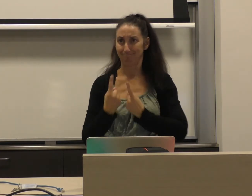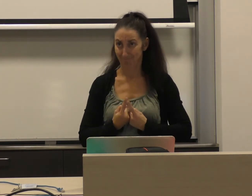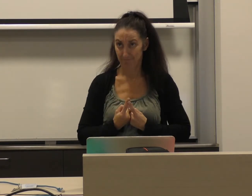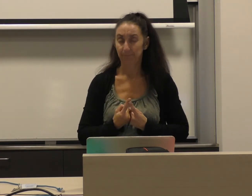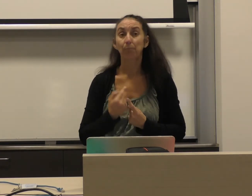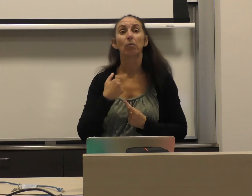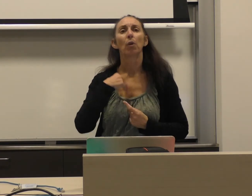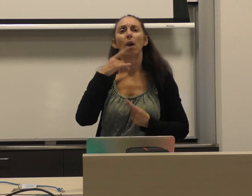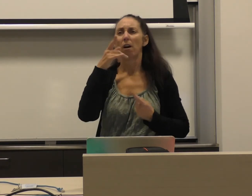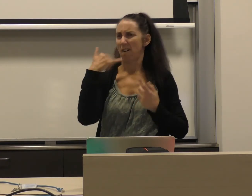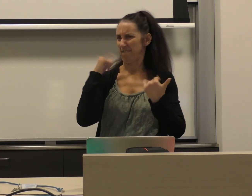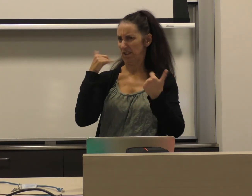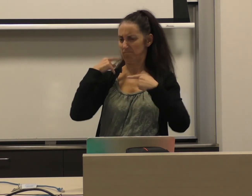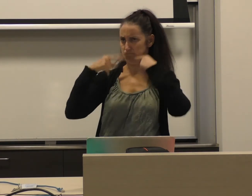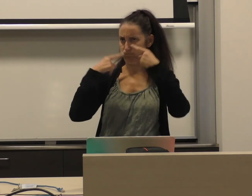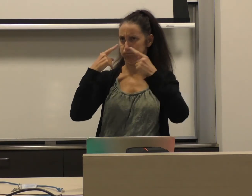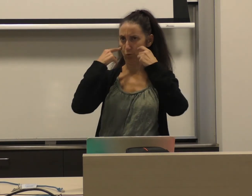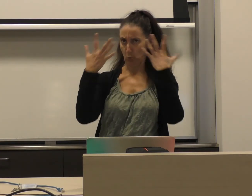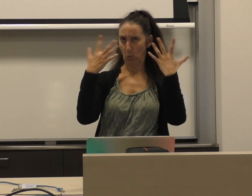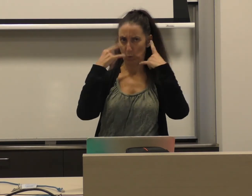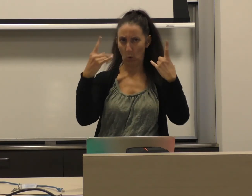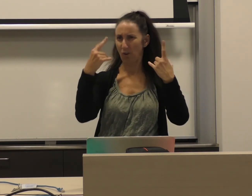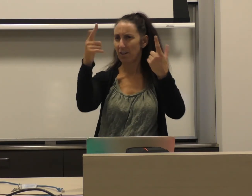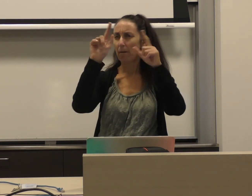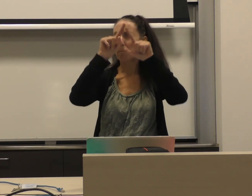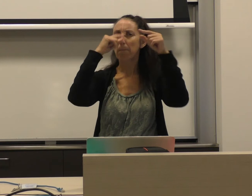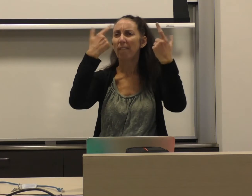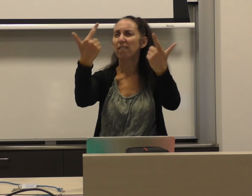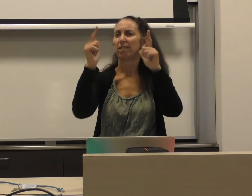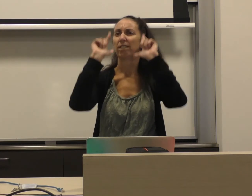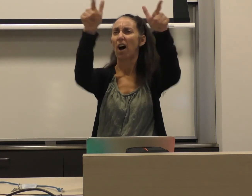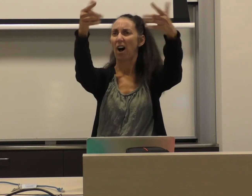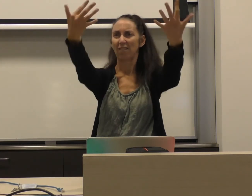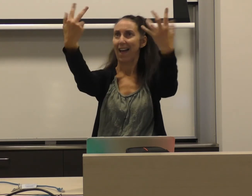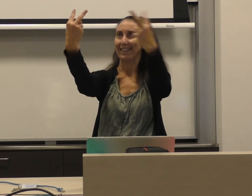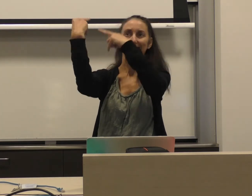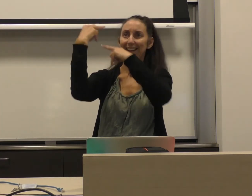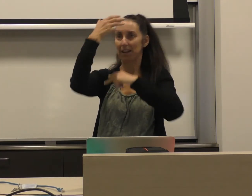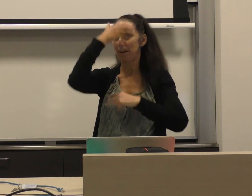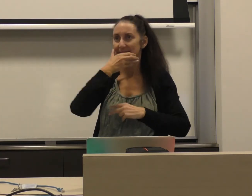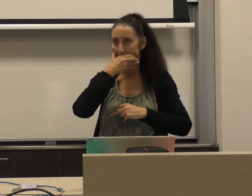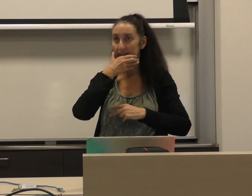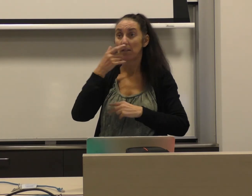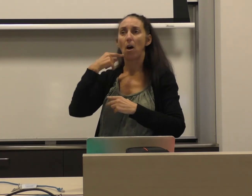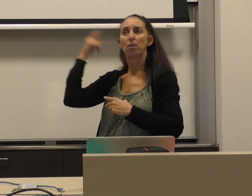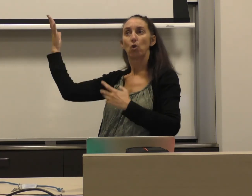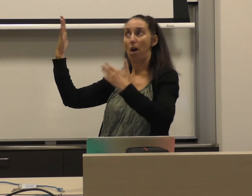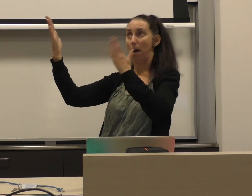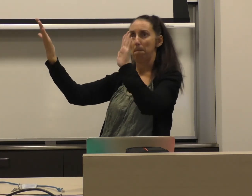Your eyes, your shoulders, your cheeks, head, and so forth. Now, some of you sitting